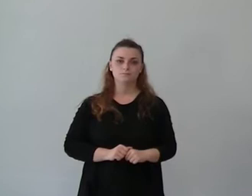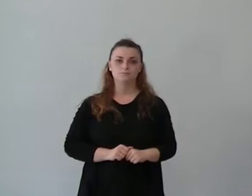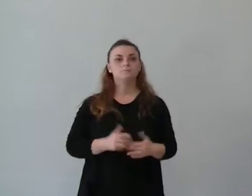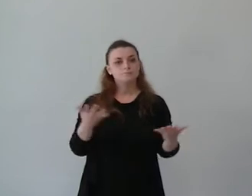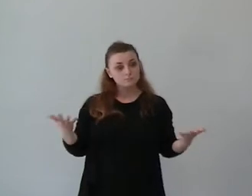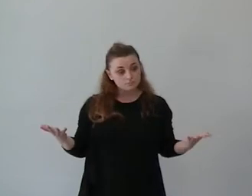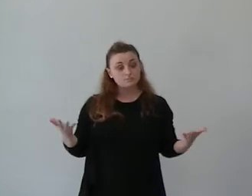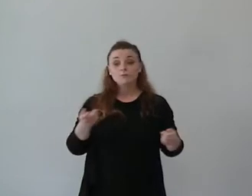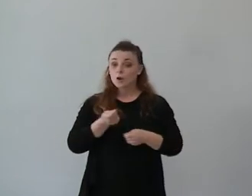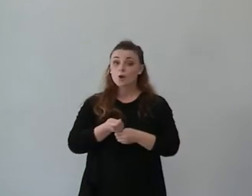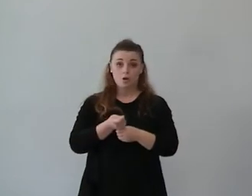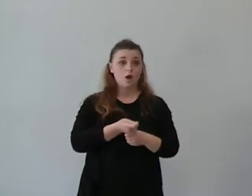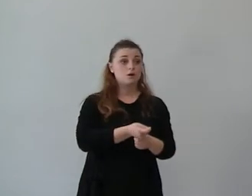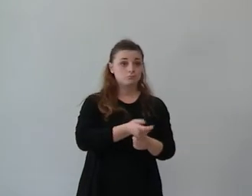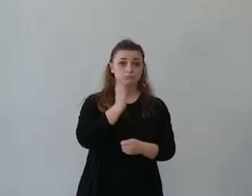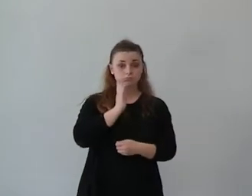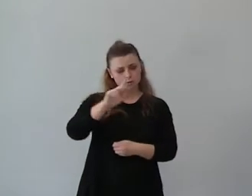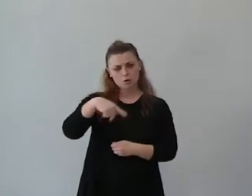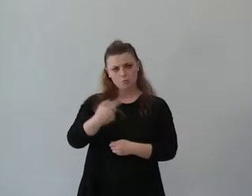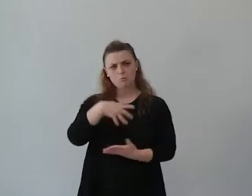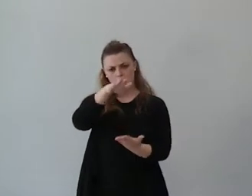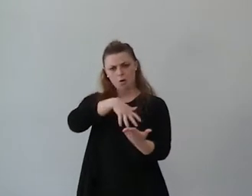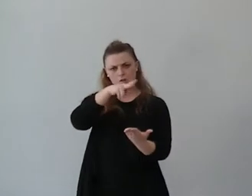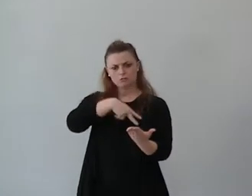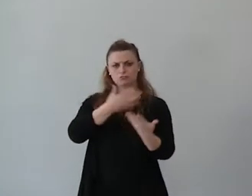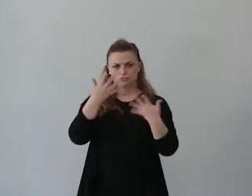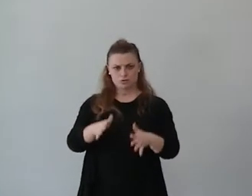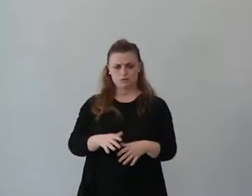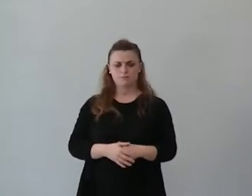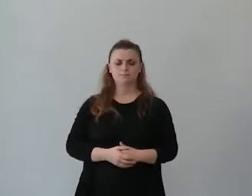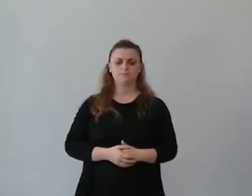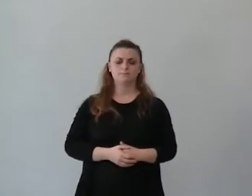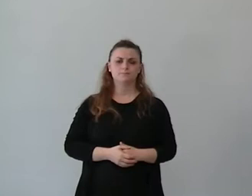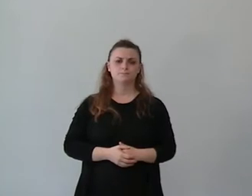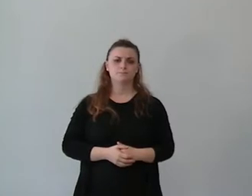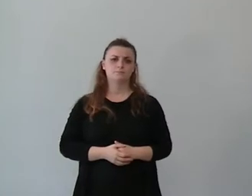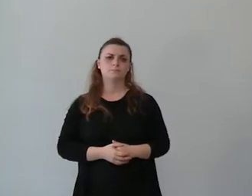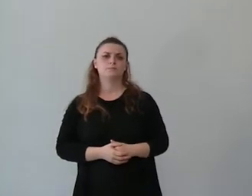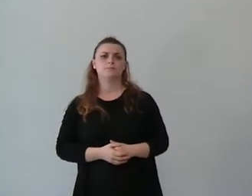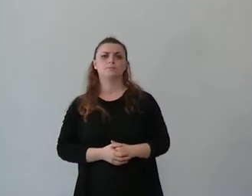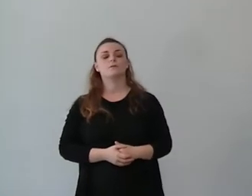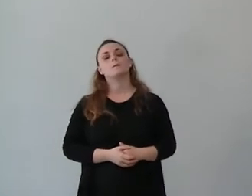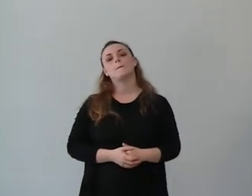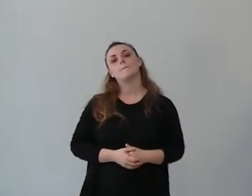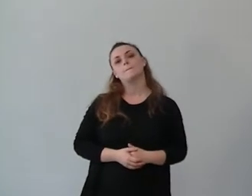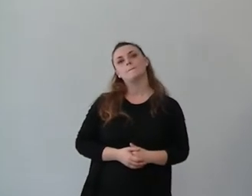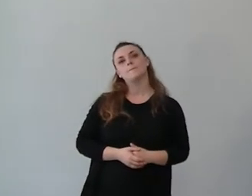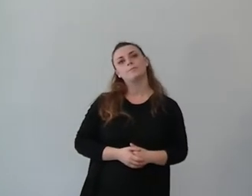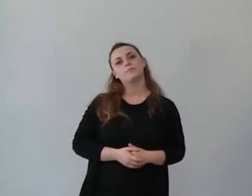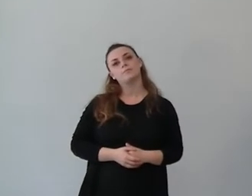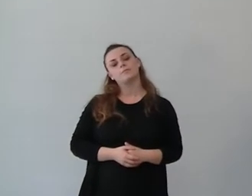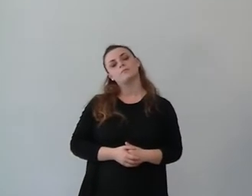vi incoraggio di andare a rileggere più tardi. As a past teacher, I really found a lot of encouragement from these